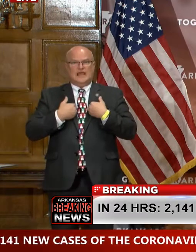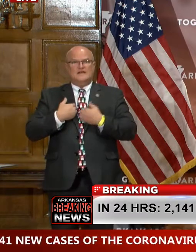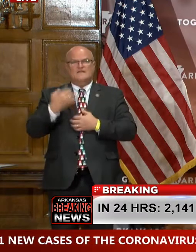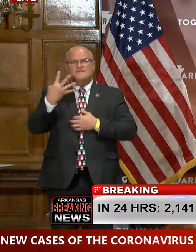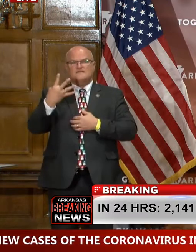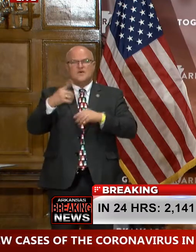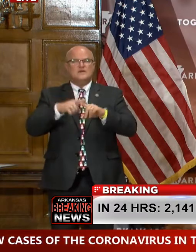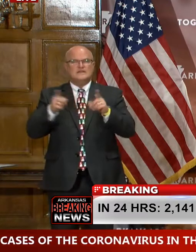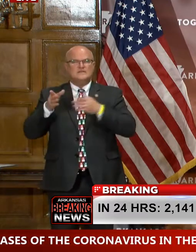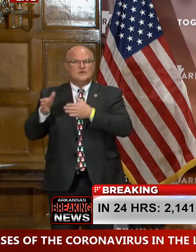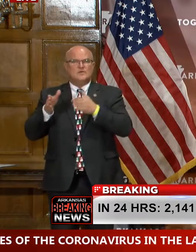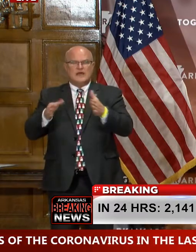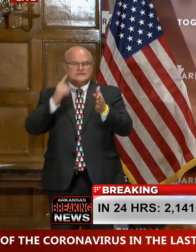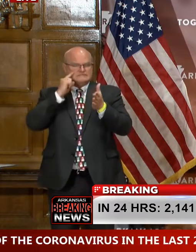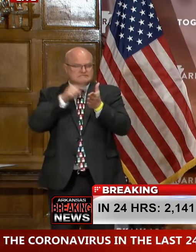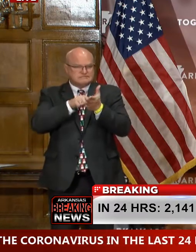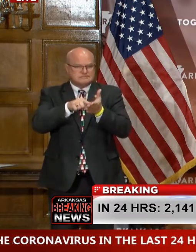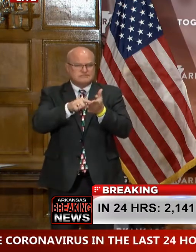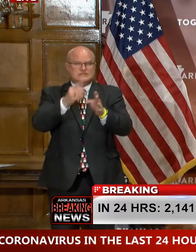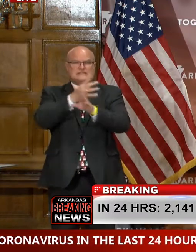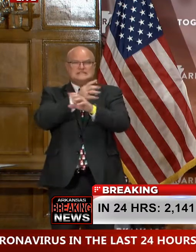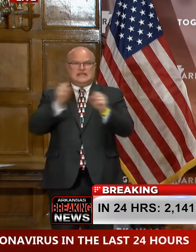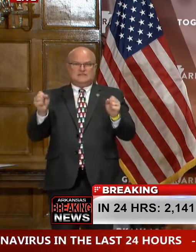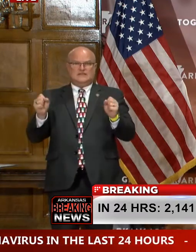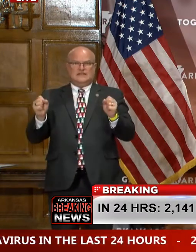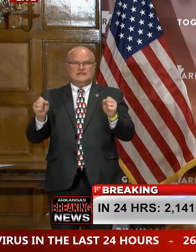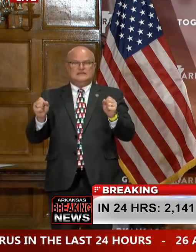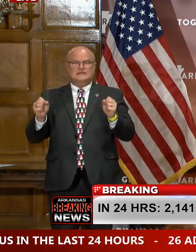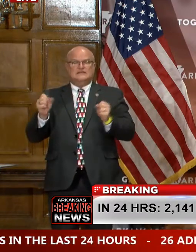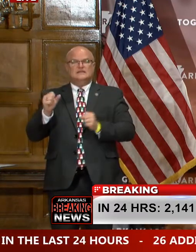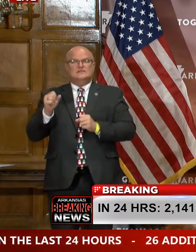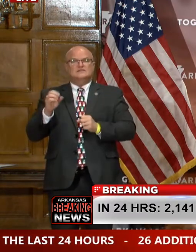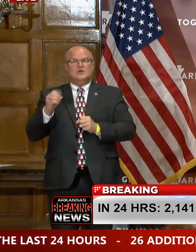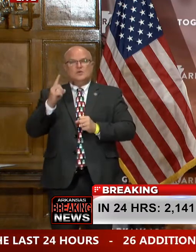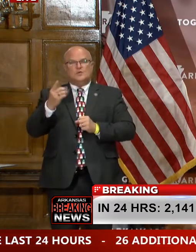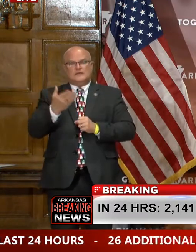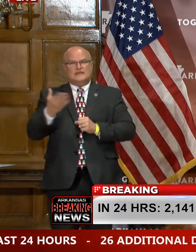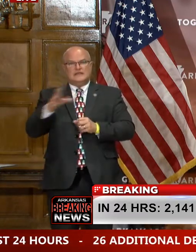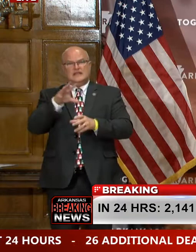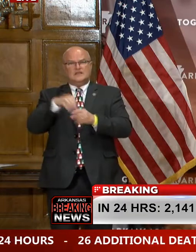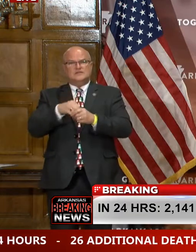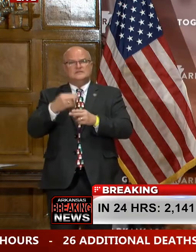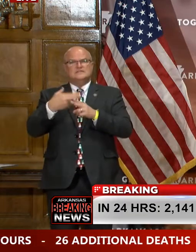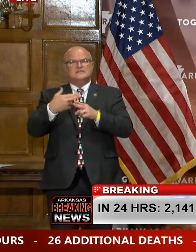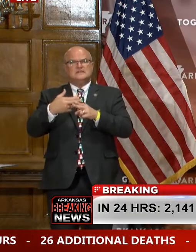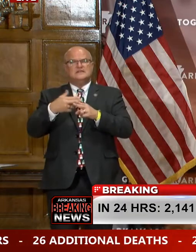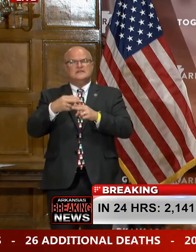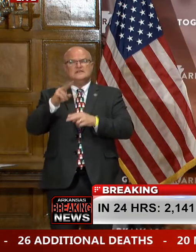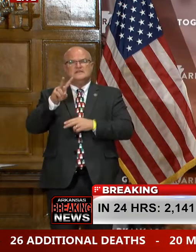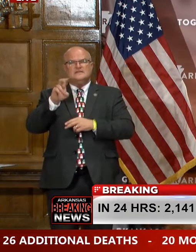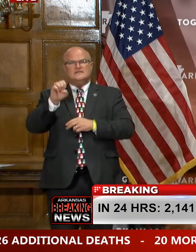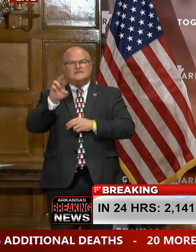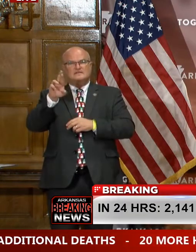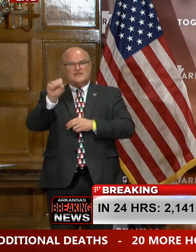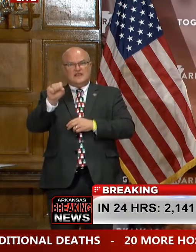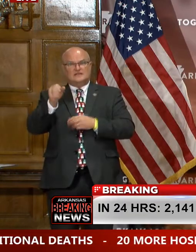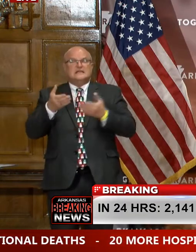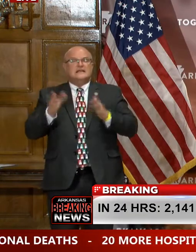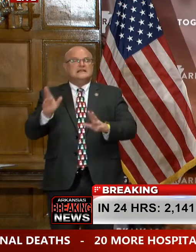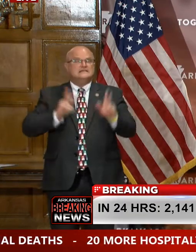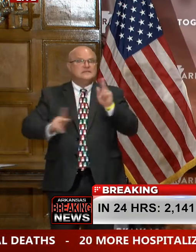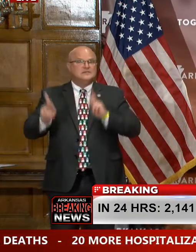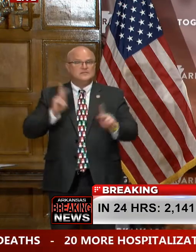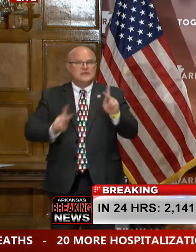4 different ways of tracking safety signals. One of those includes something called VAERS, which allows the